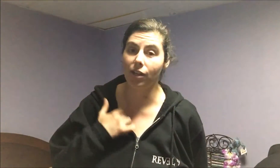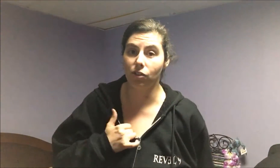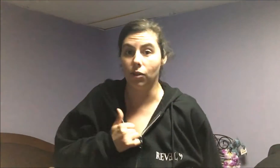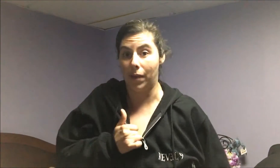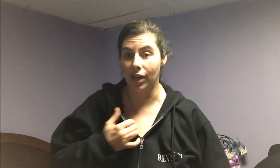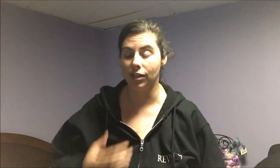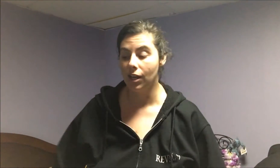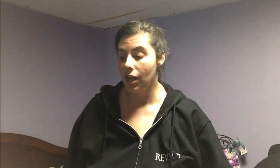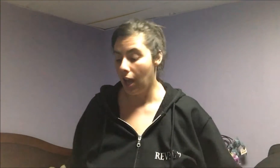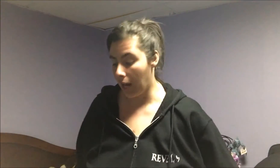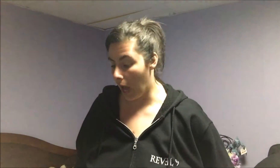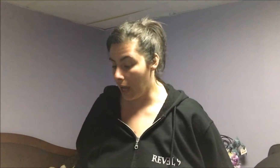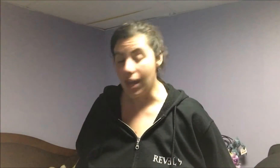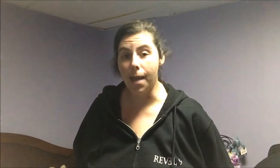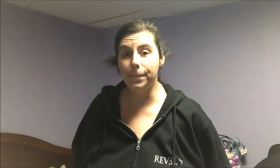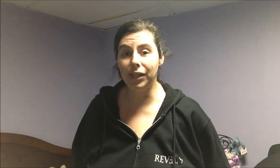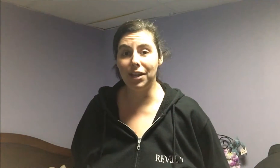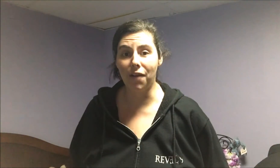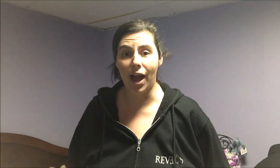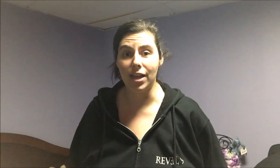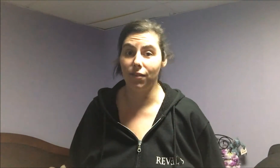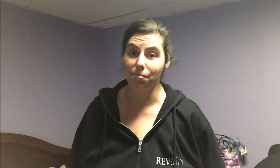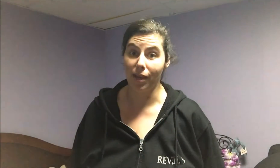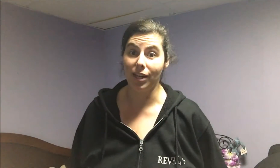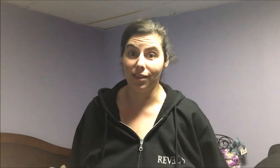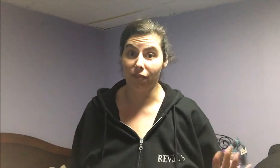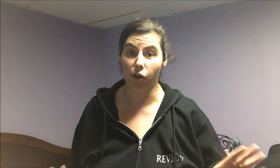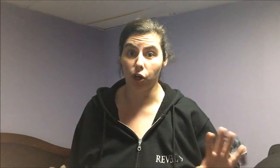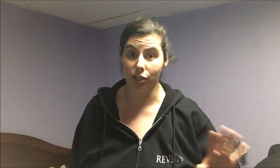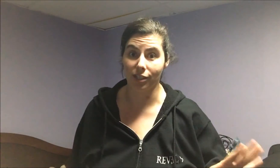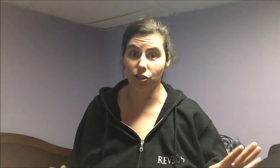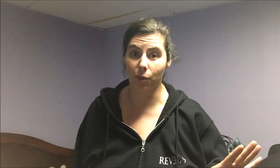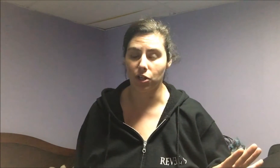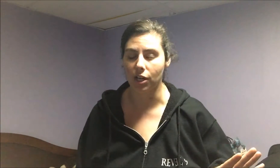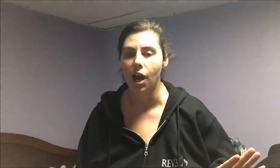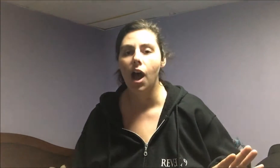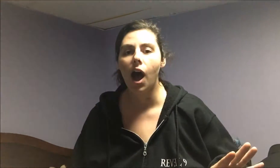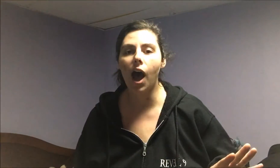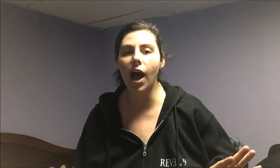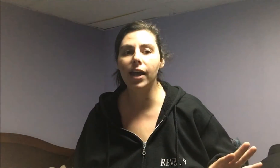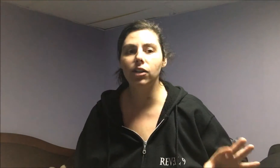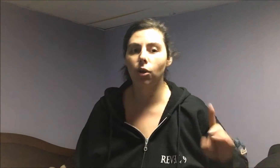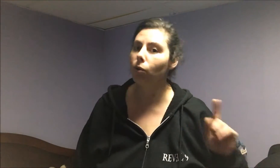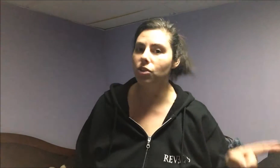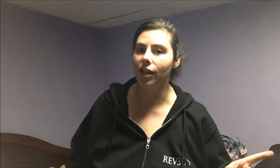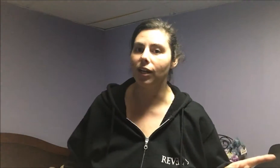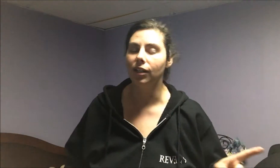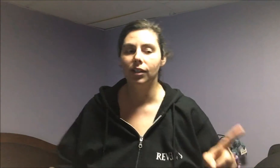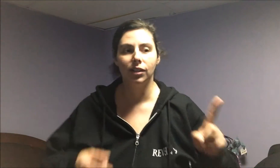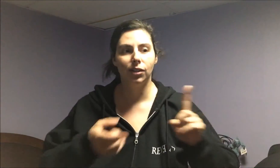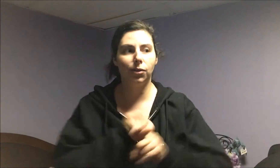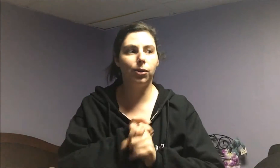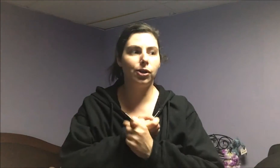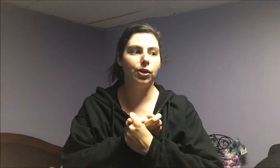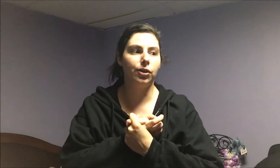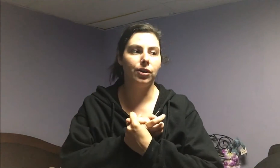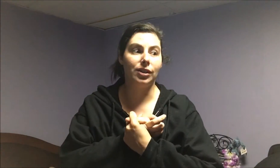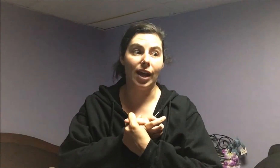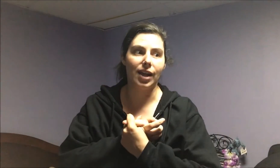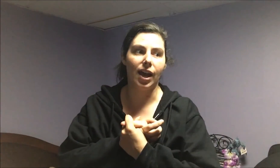to the band. And I can't believe I even made it that far to the situation. I told Jenna earlier that day,